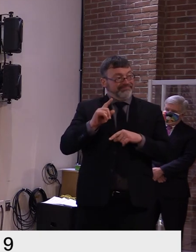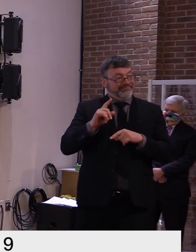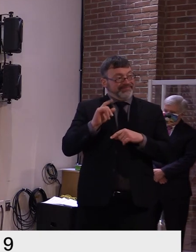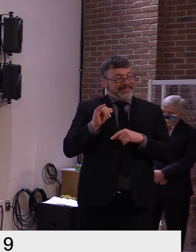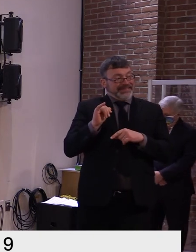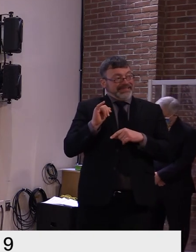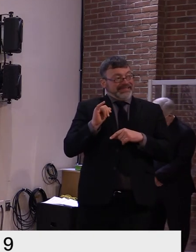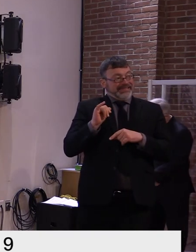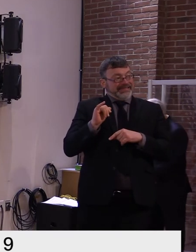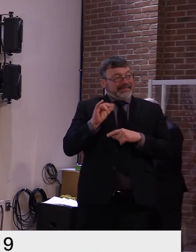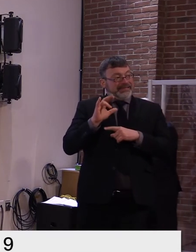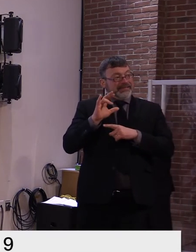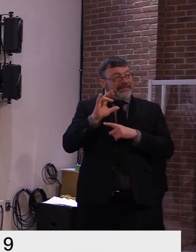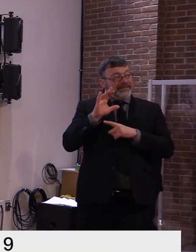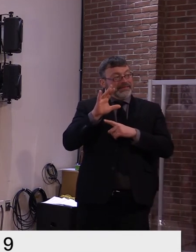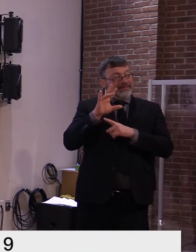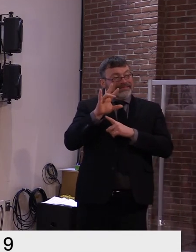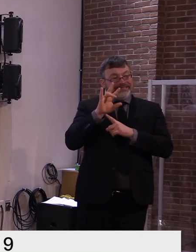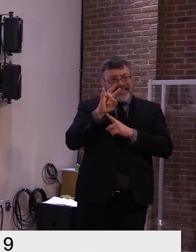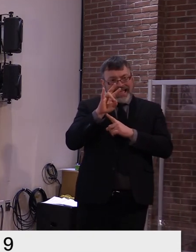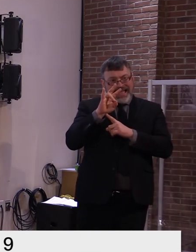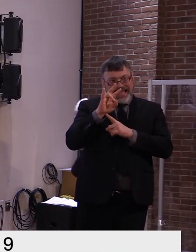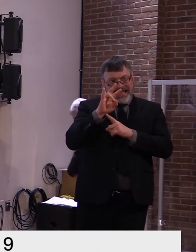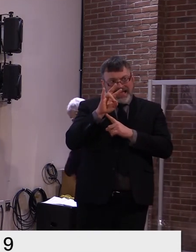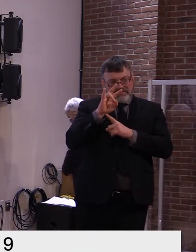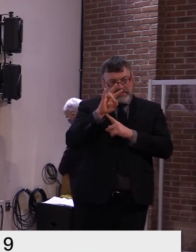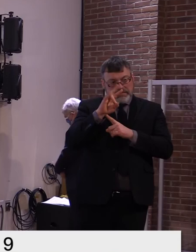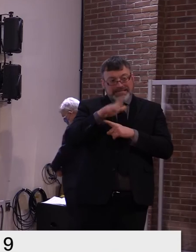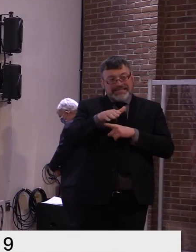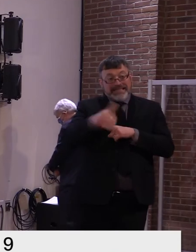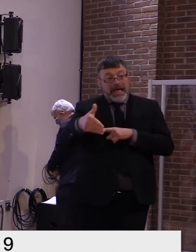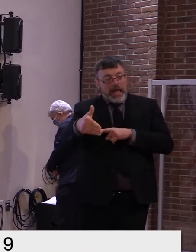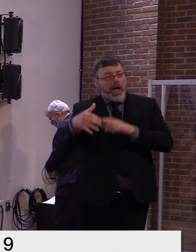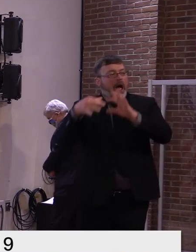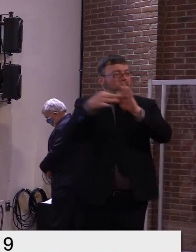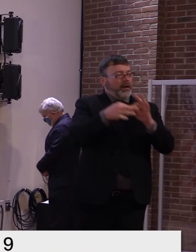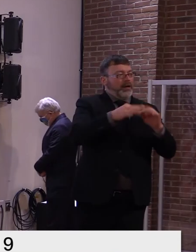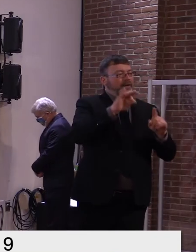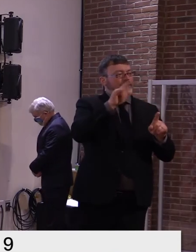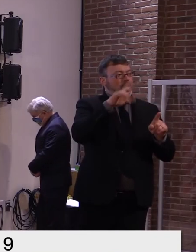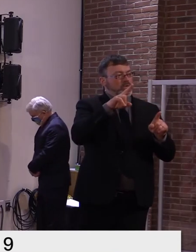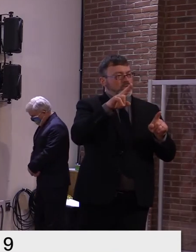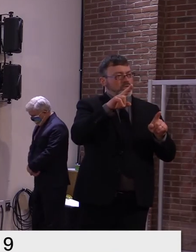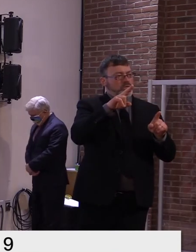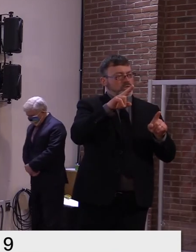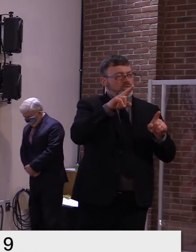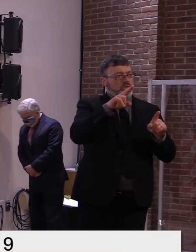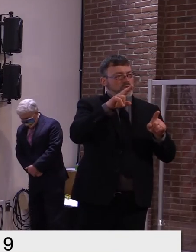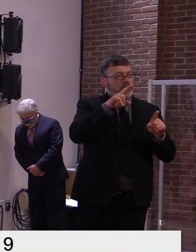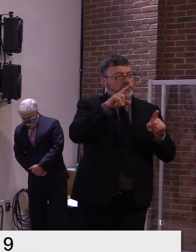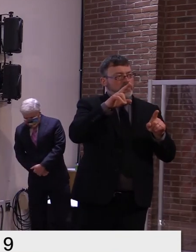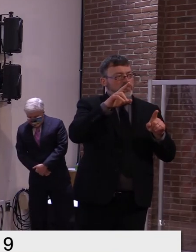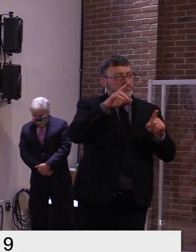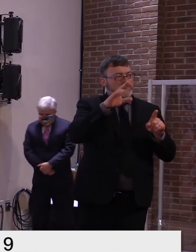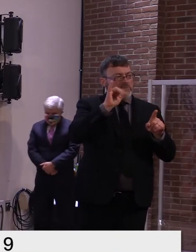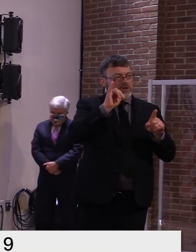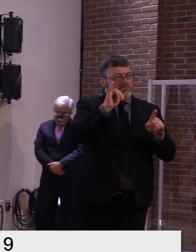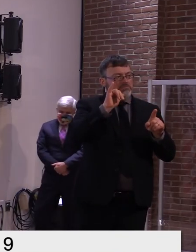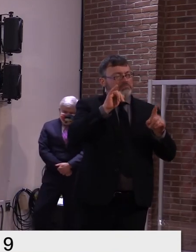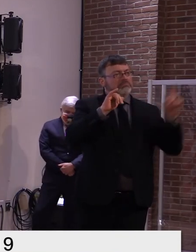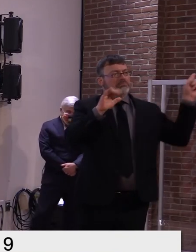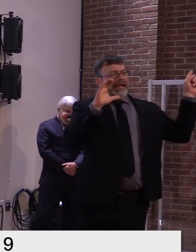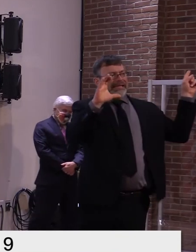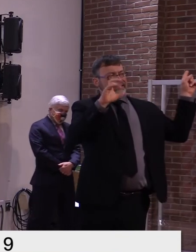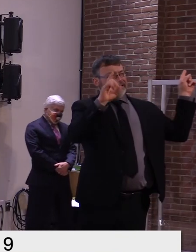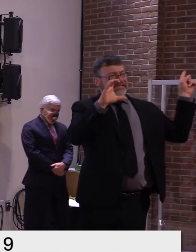about 10,000 plus. The CDC says that masks and hand